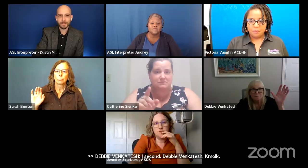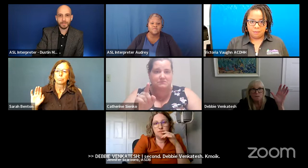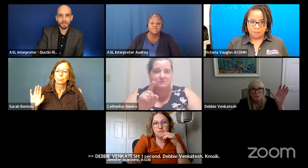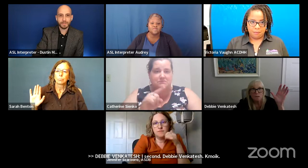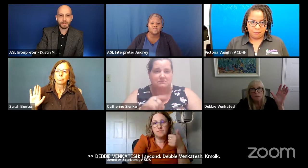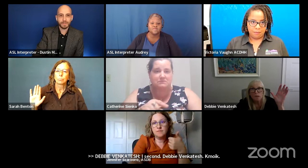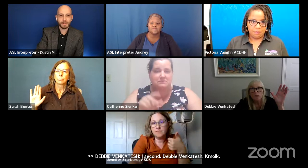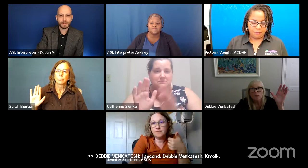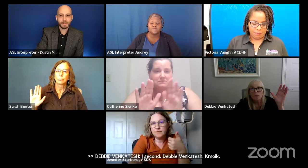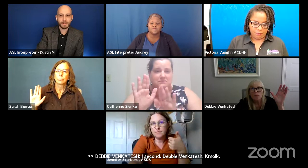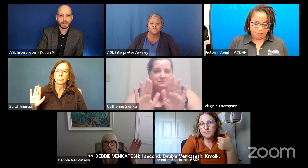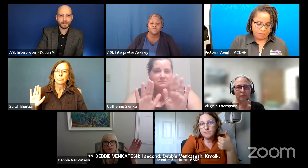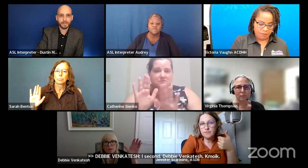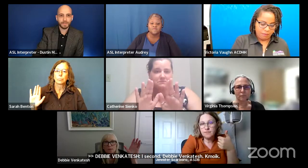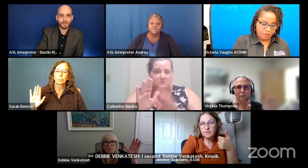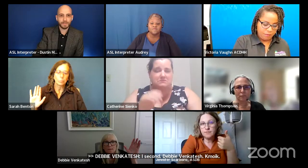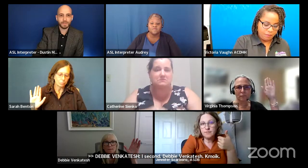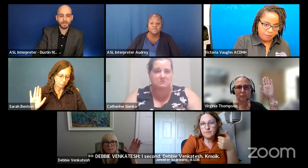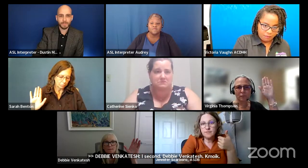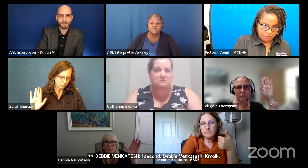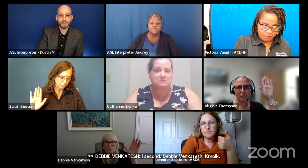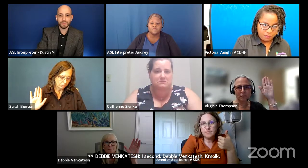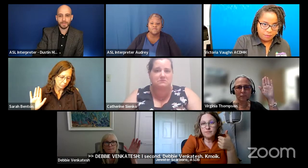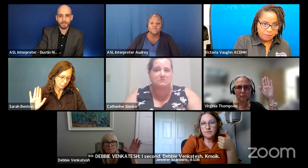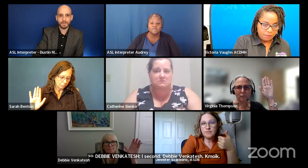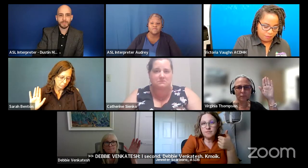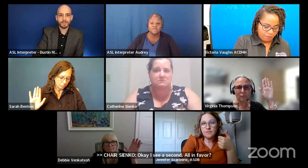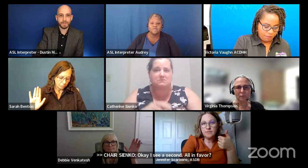Aye. Aye.